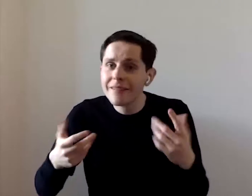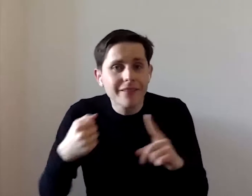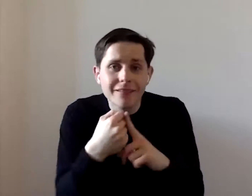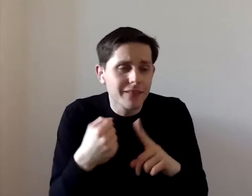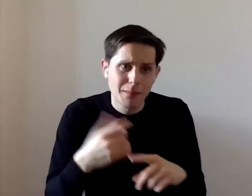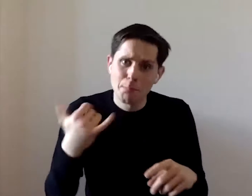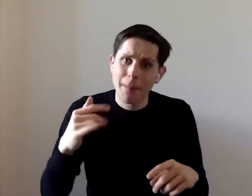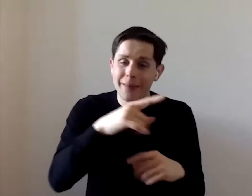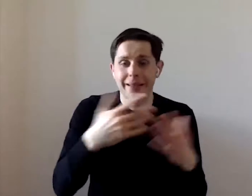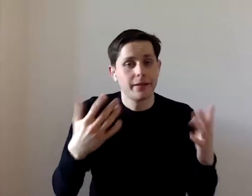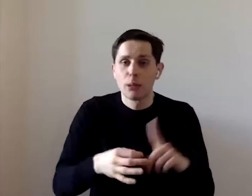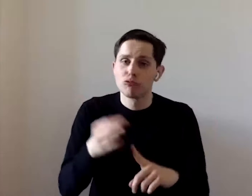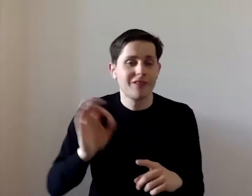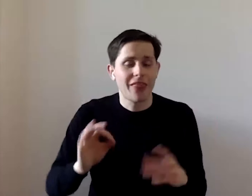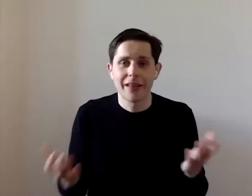it, it would probably not change.